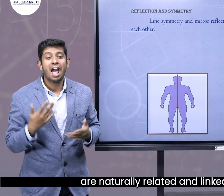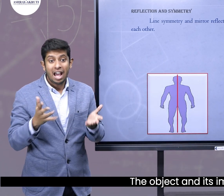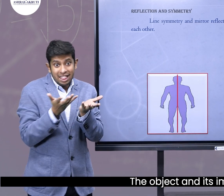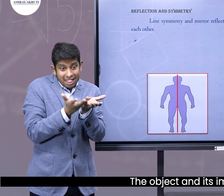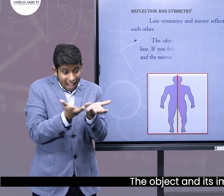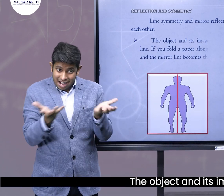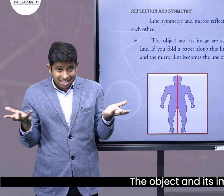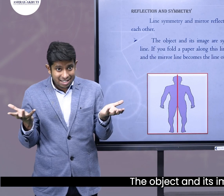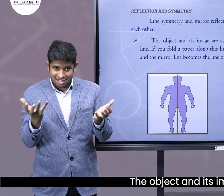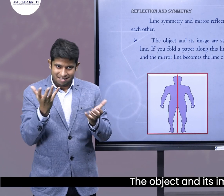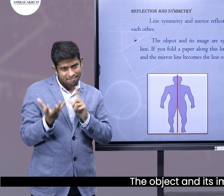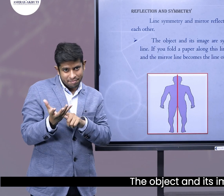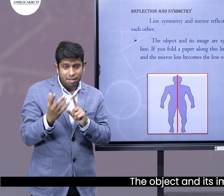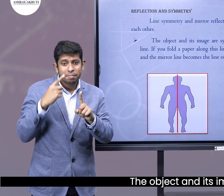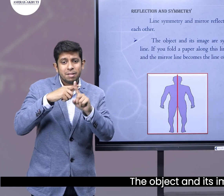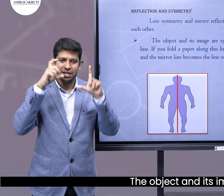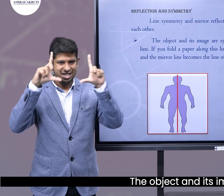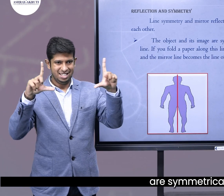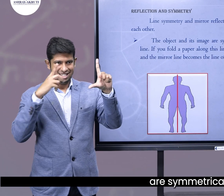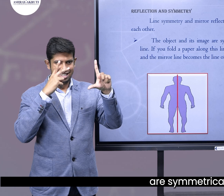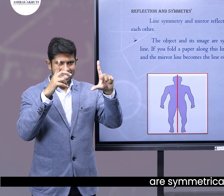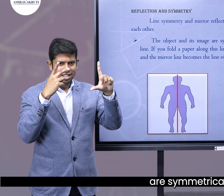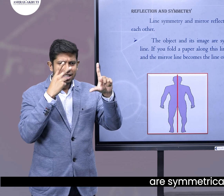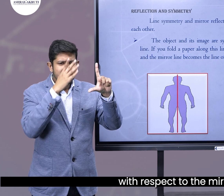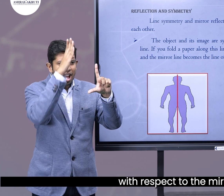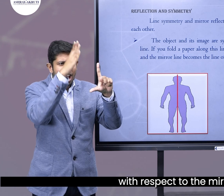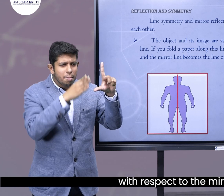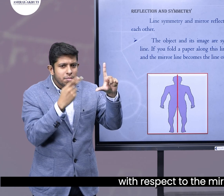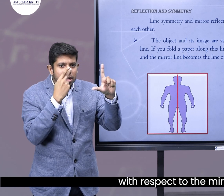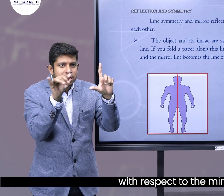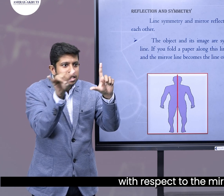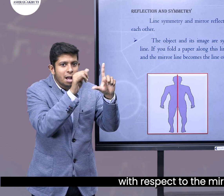The object and its image are symmetrical with respect to the mirror line.